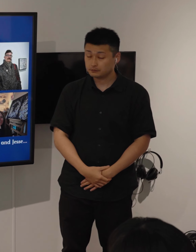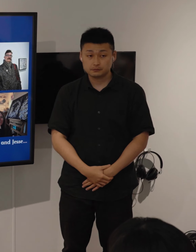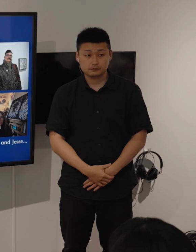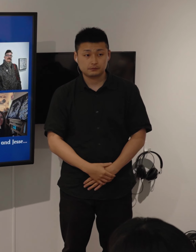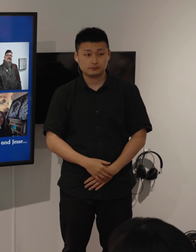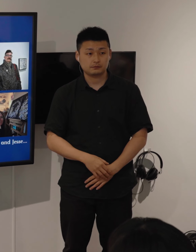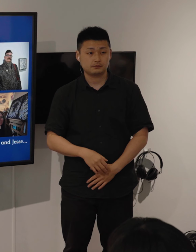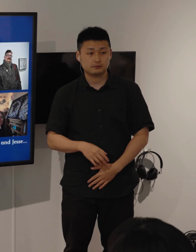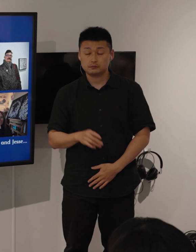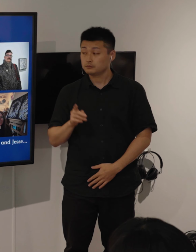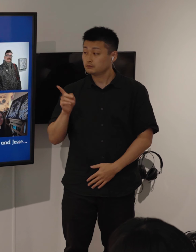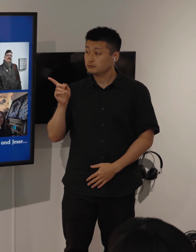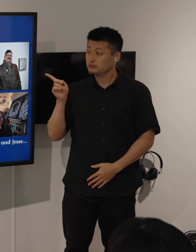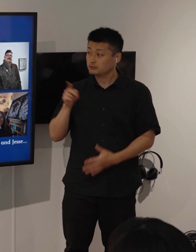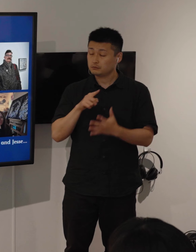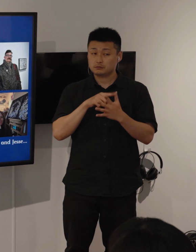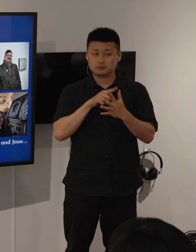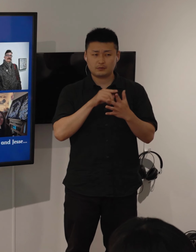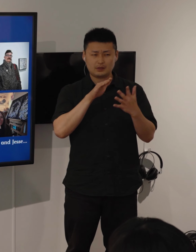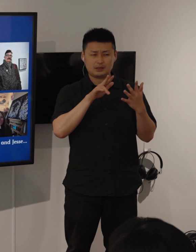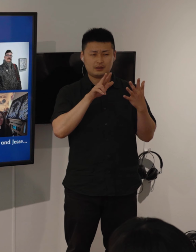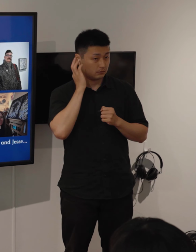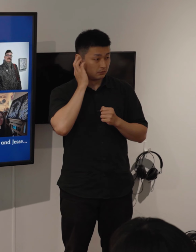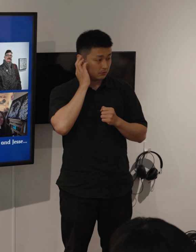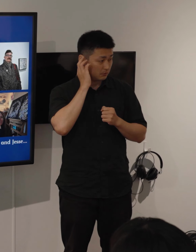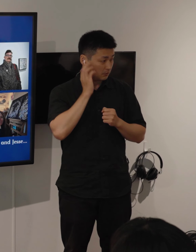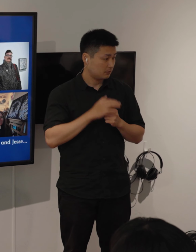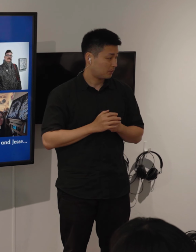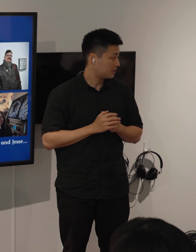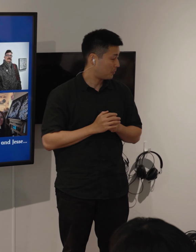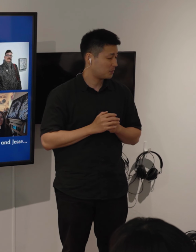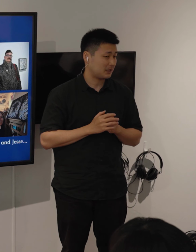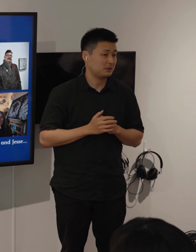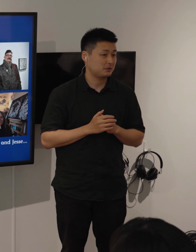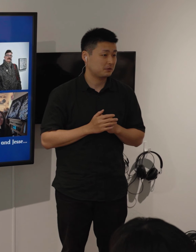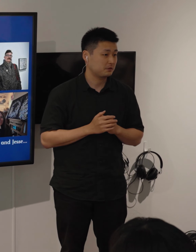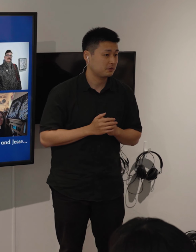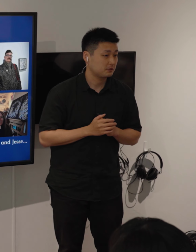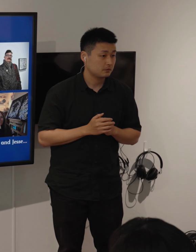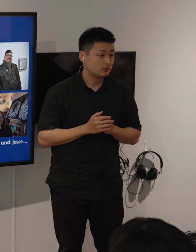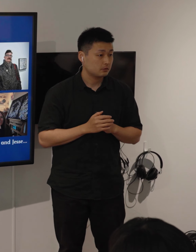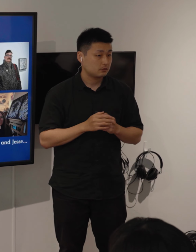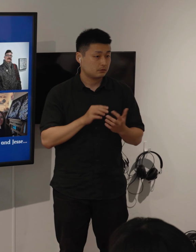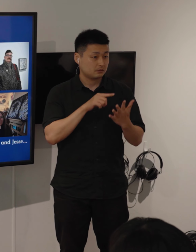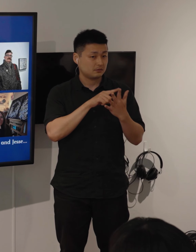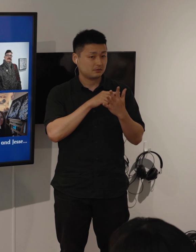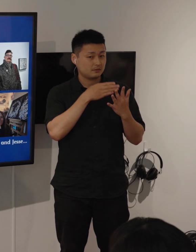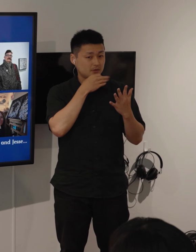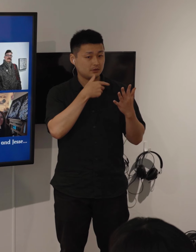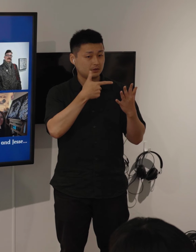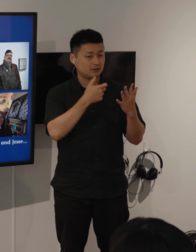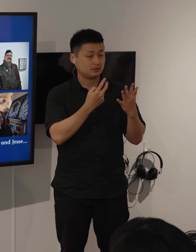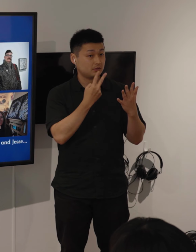Terence has this long curly moustache which he likes to wax. So Terence is 62 years old and lives in